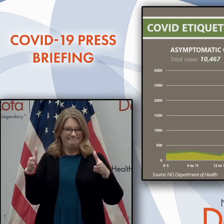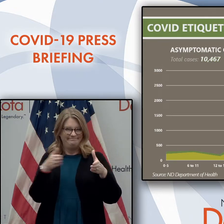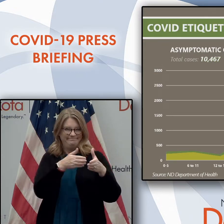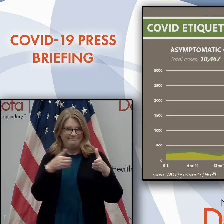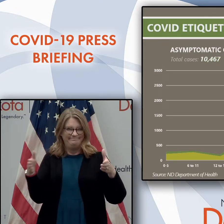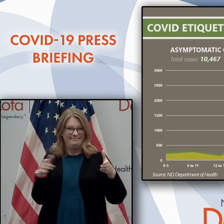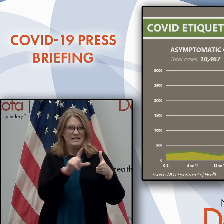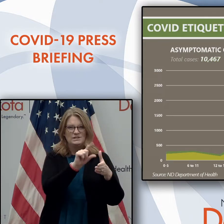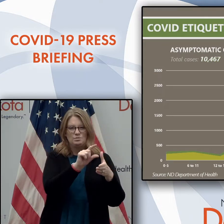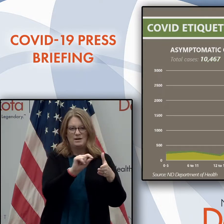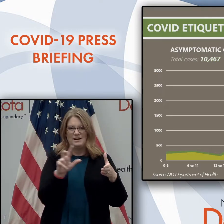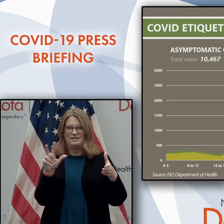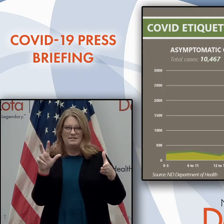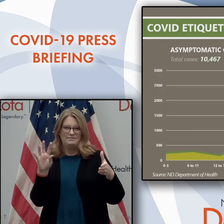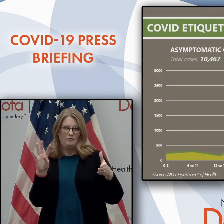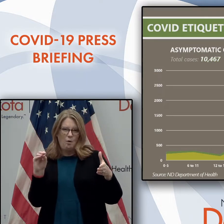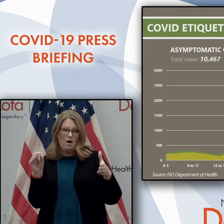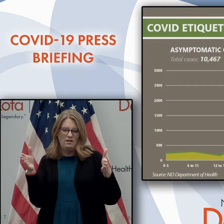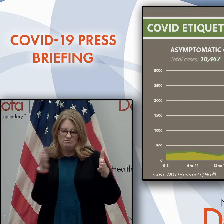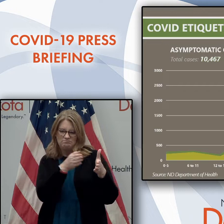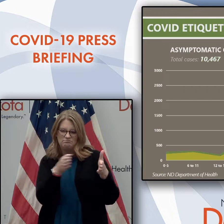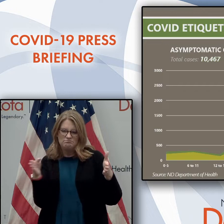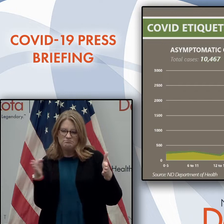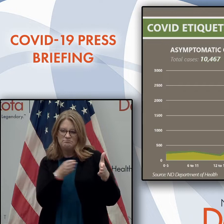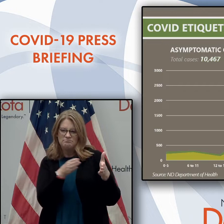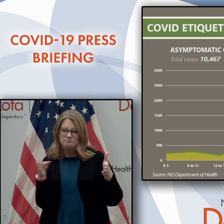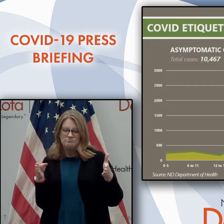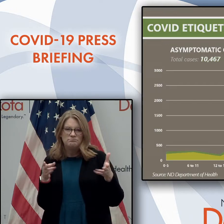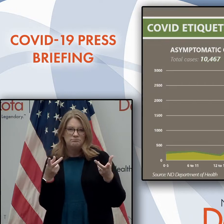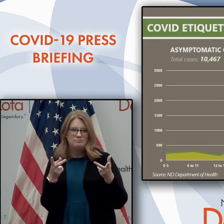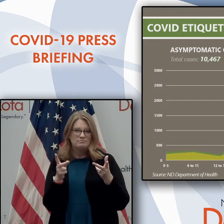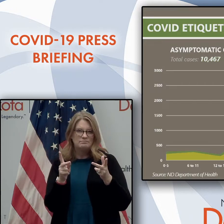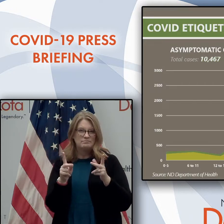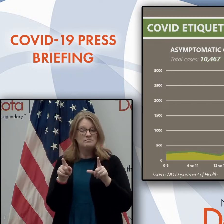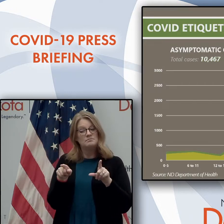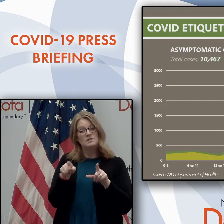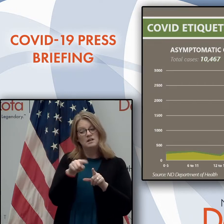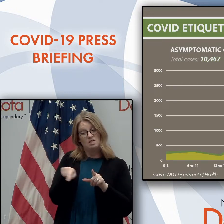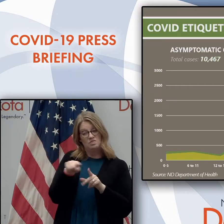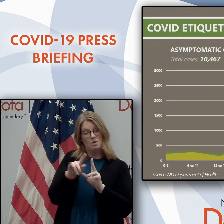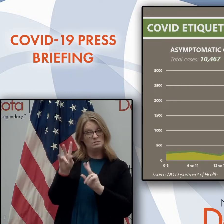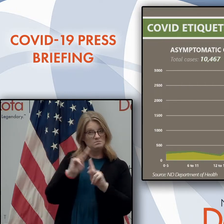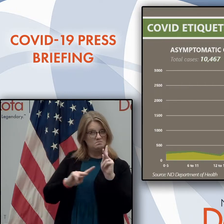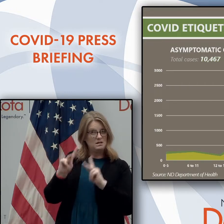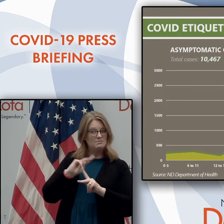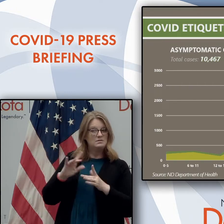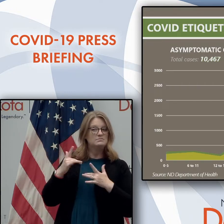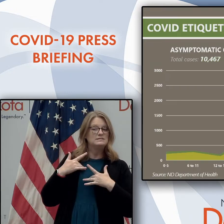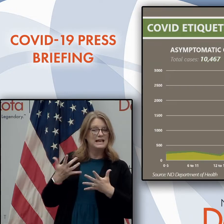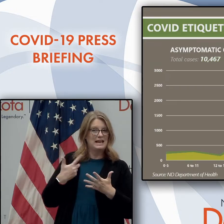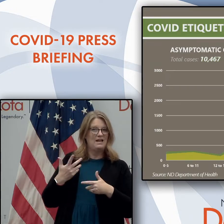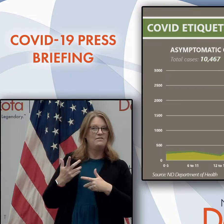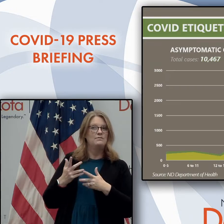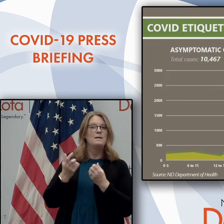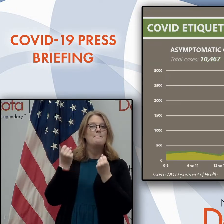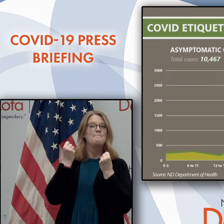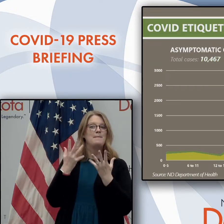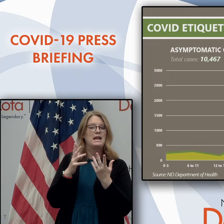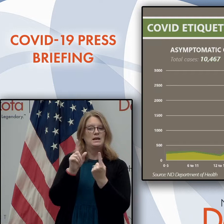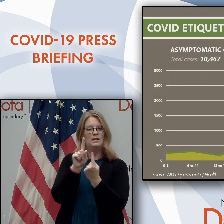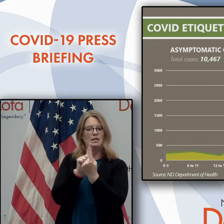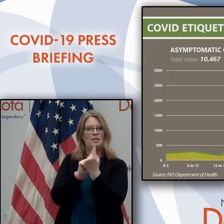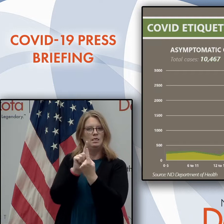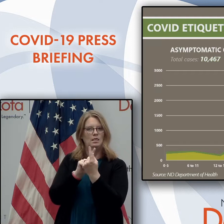middle of the graph, and of course those are people that are probably also more likely to have